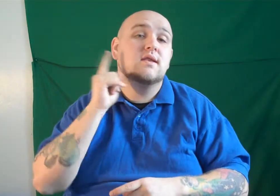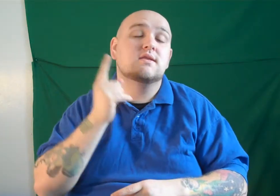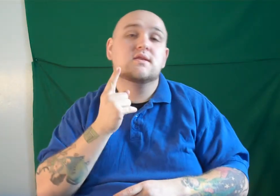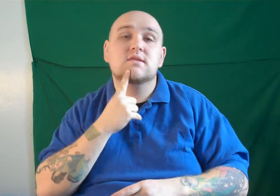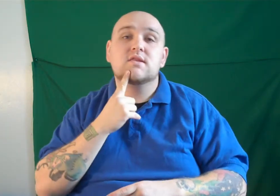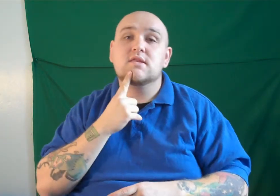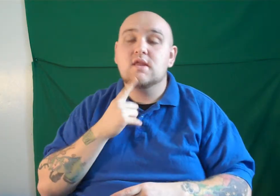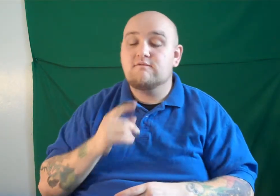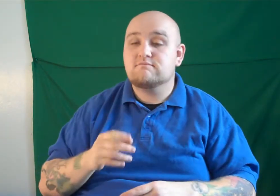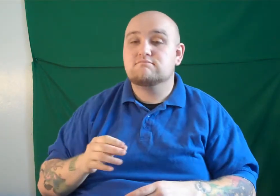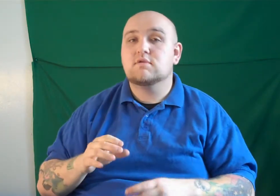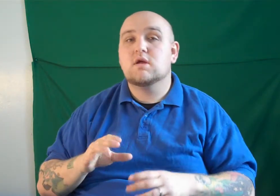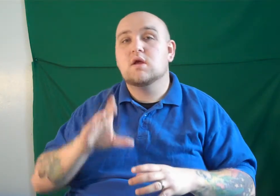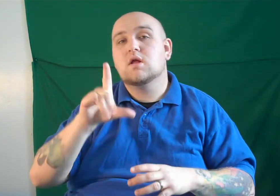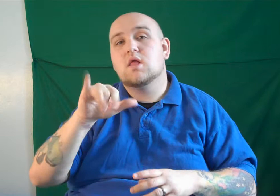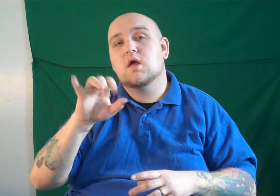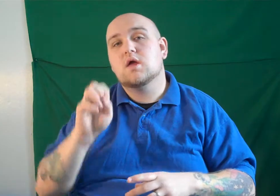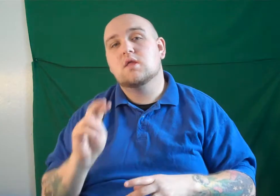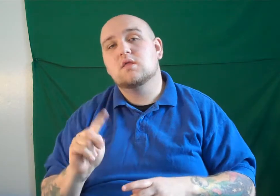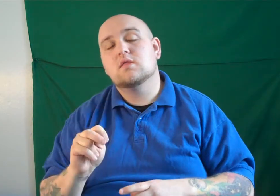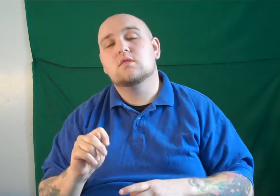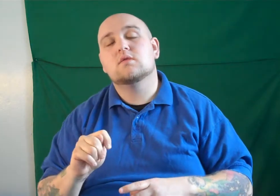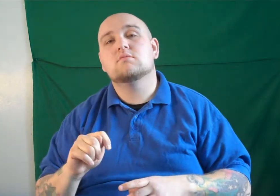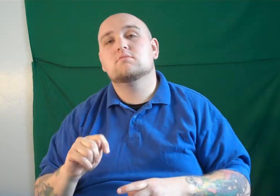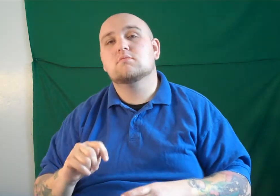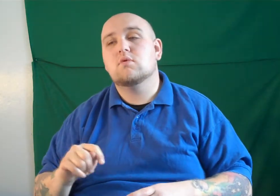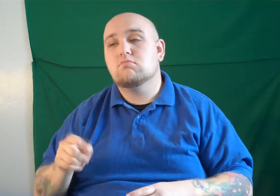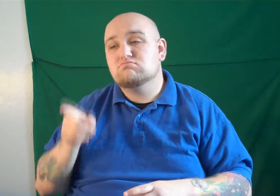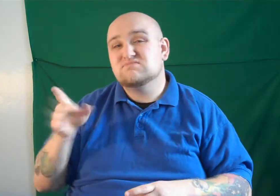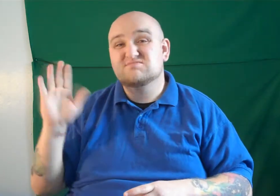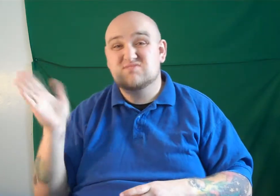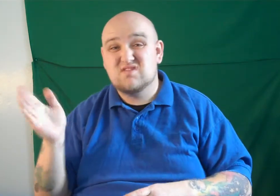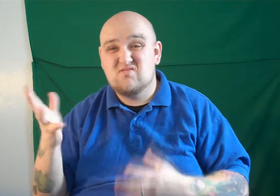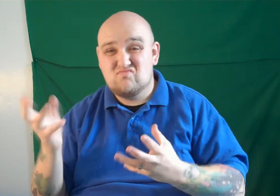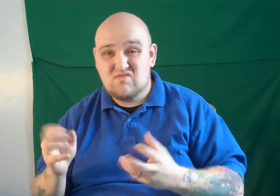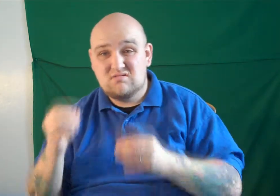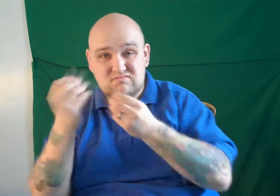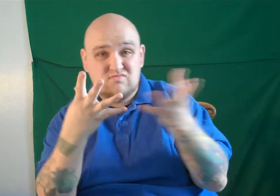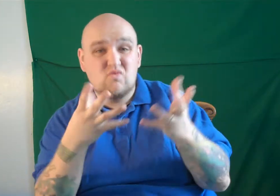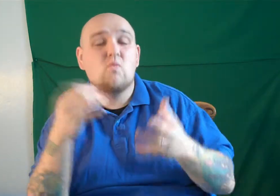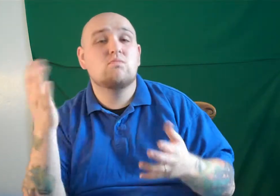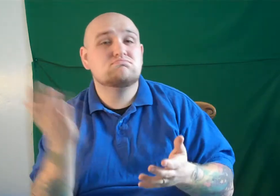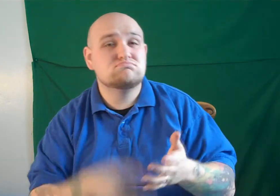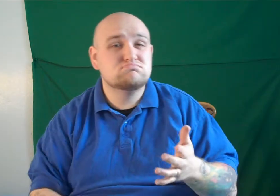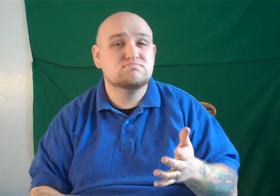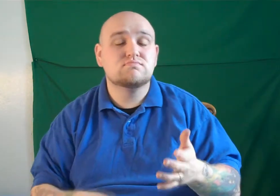are they trying to convey? And as the deaf client, what is their goal for being at that situation? Are they